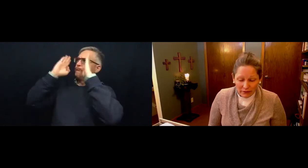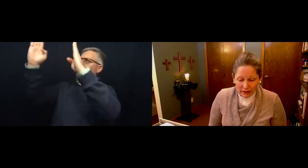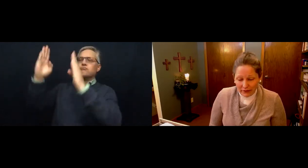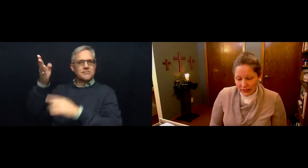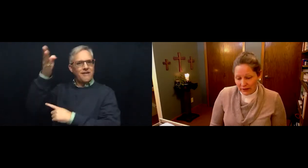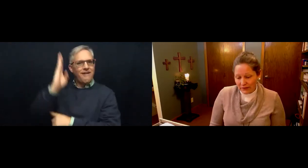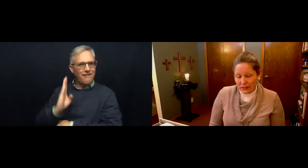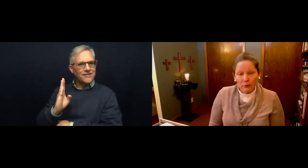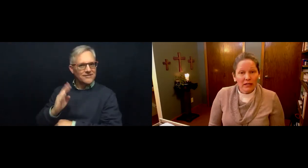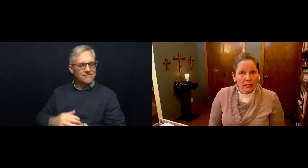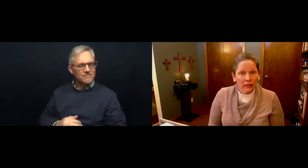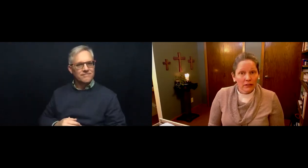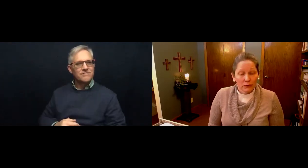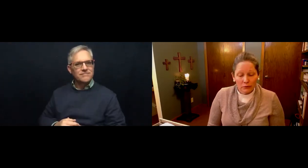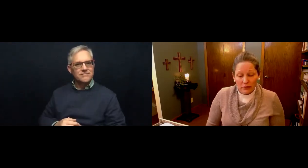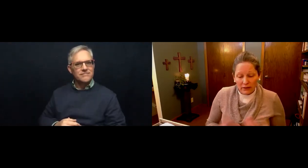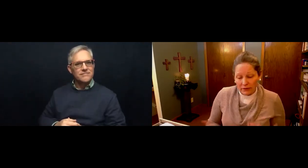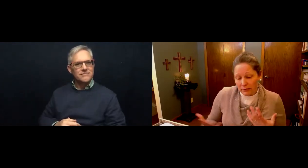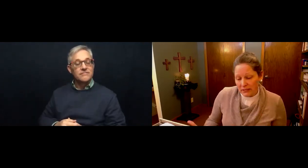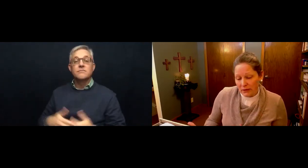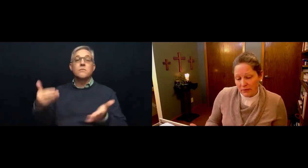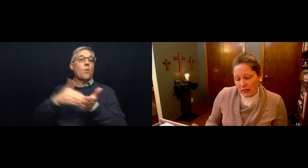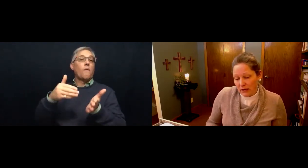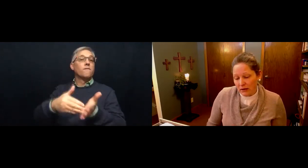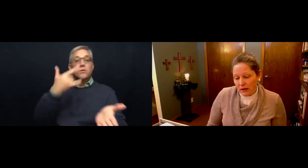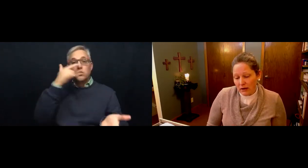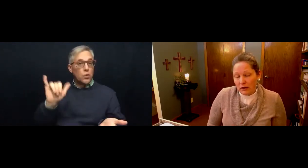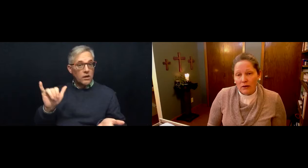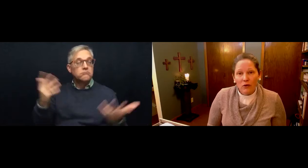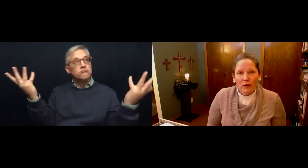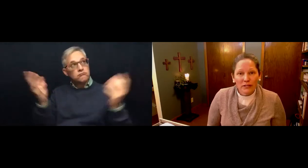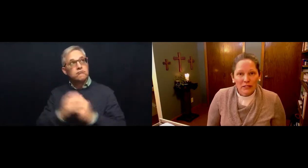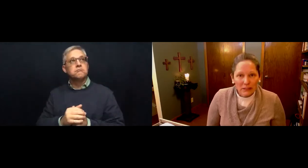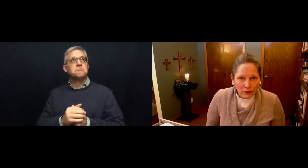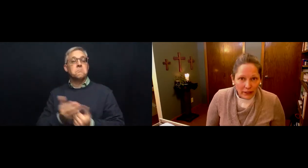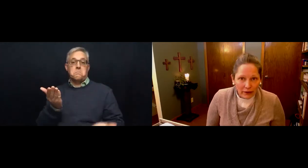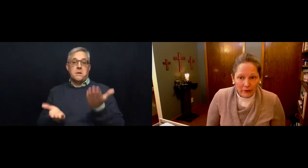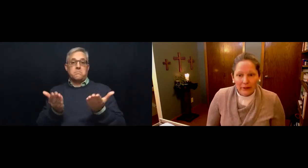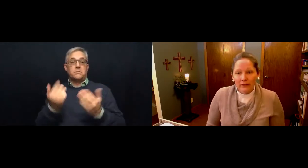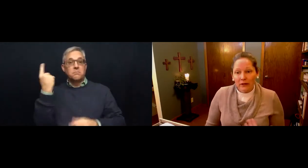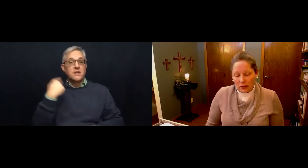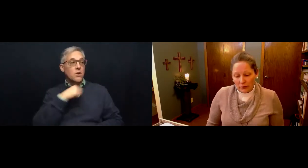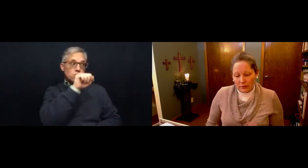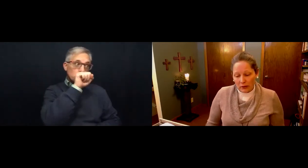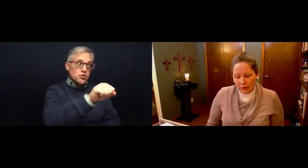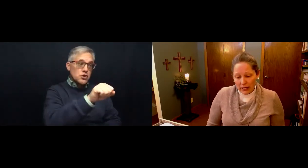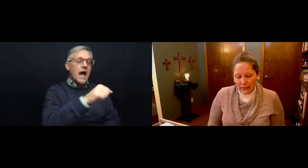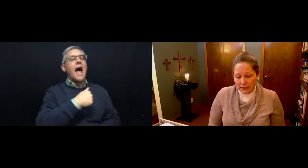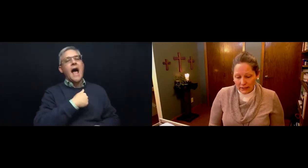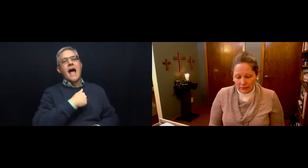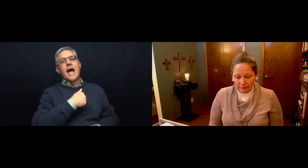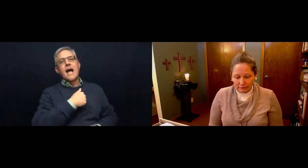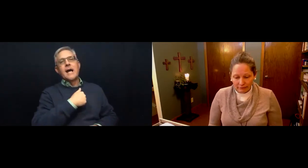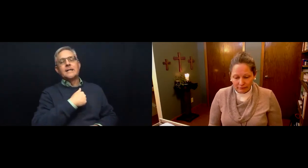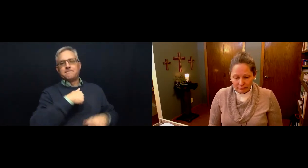Often we find ourselves committing to give up something or to slow down and calm our